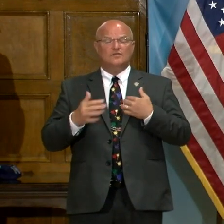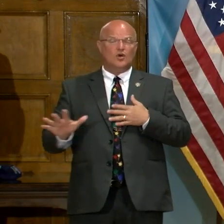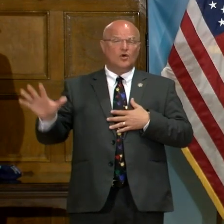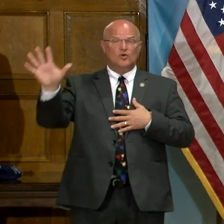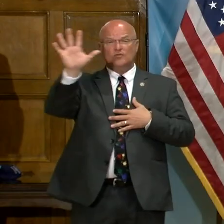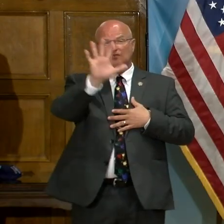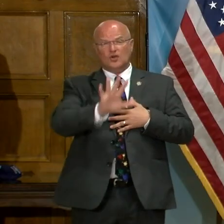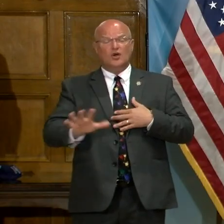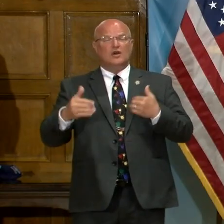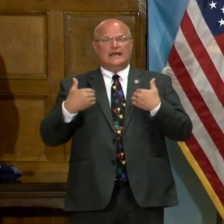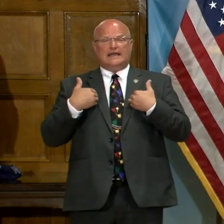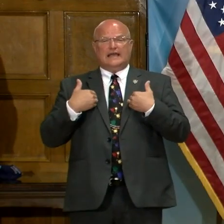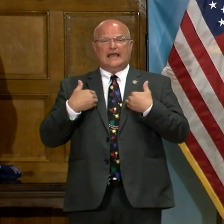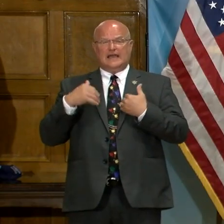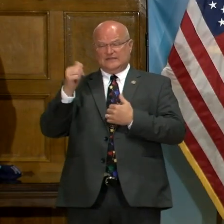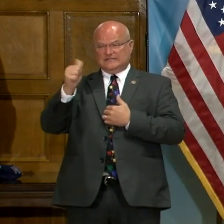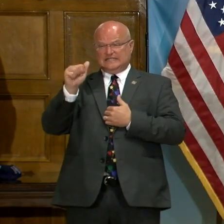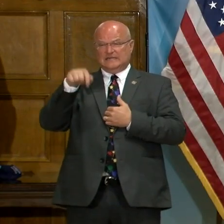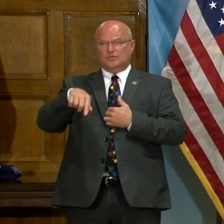overall